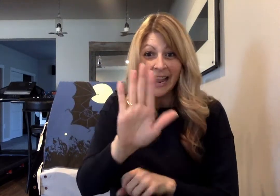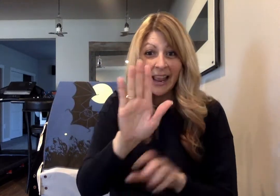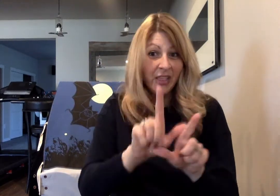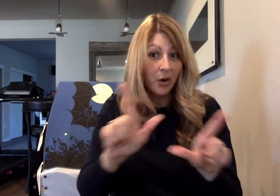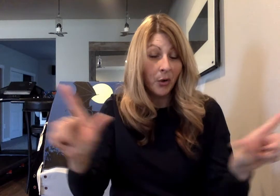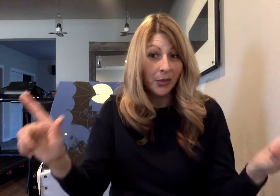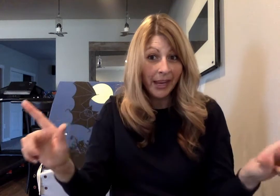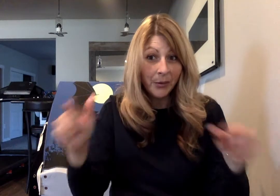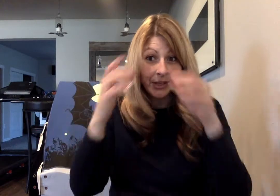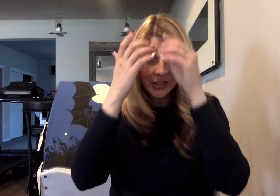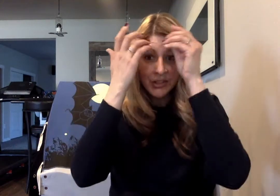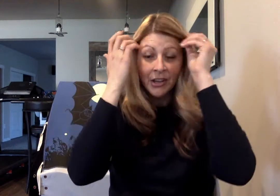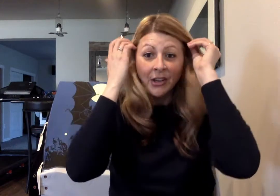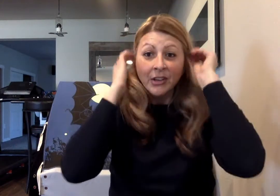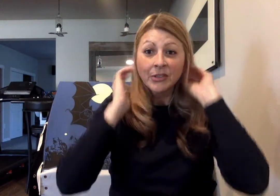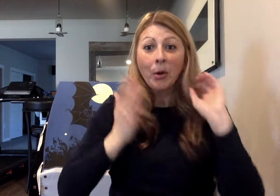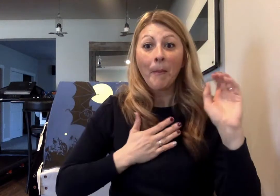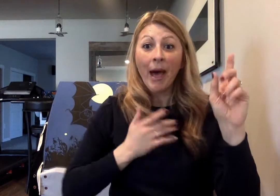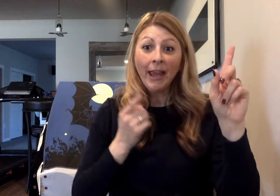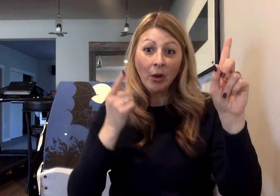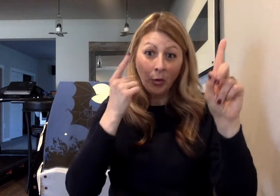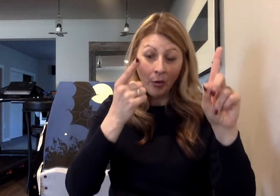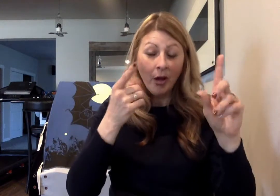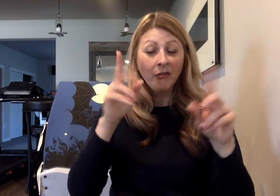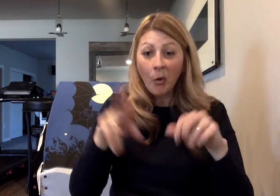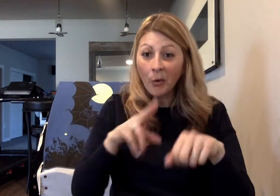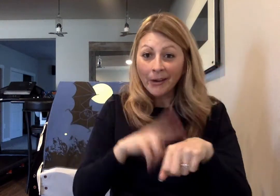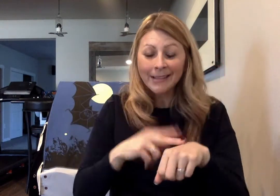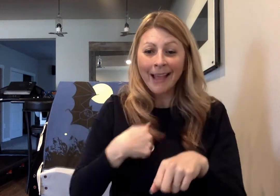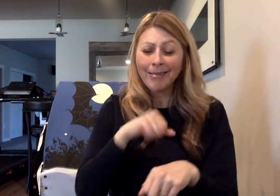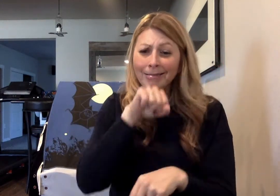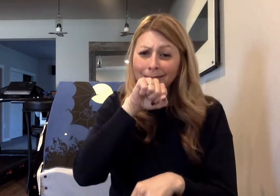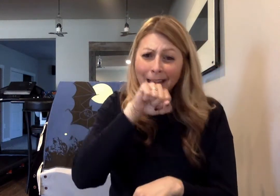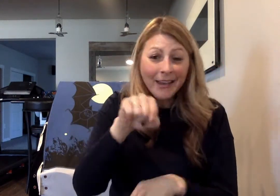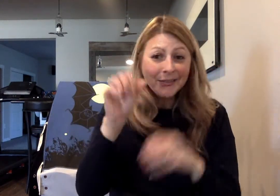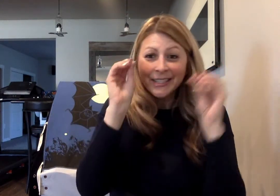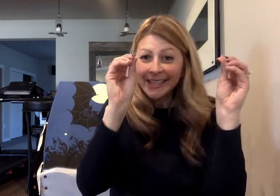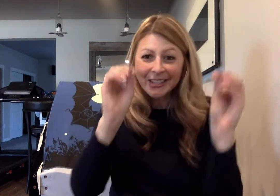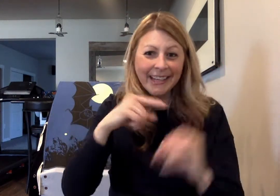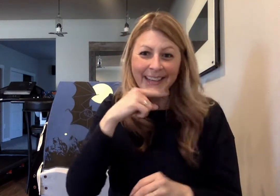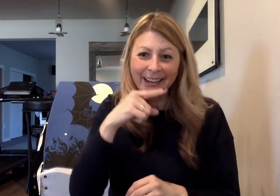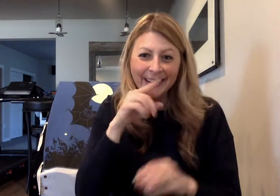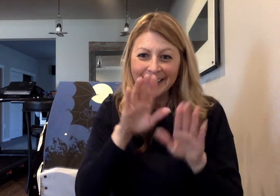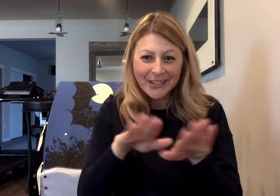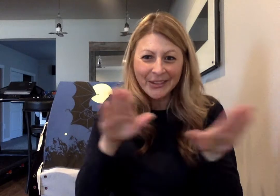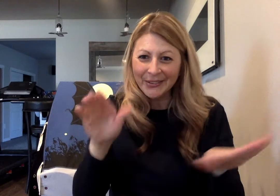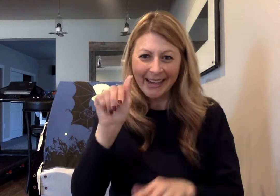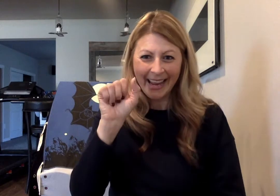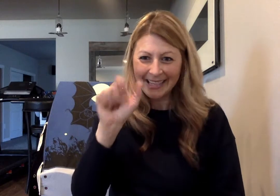understand their own language. So my goal, of course, I love teaching hearing children